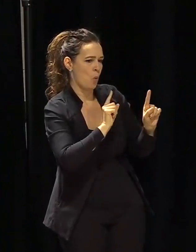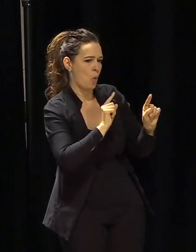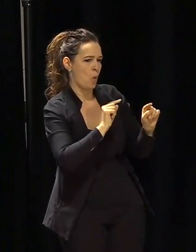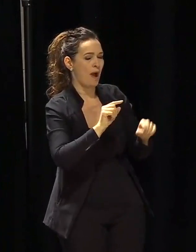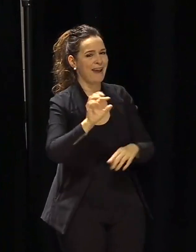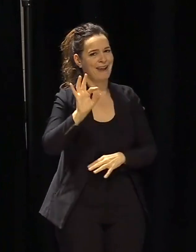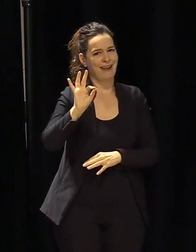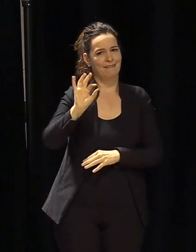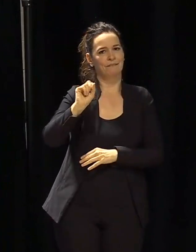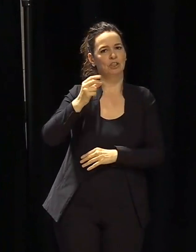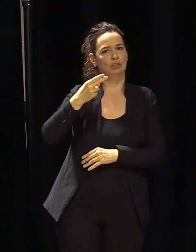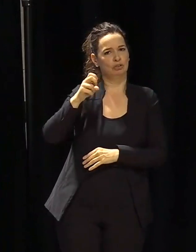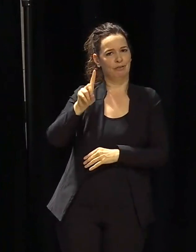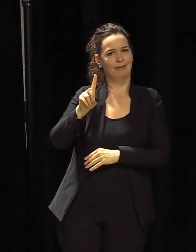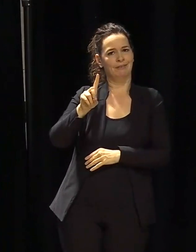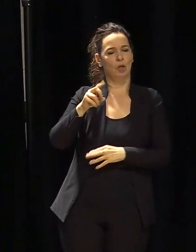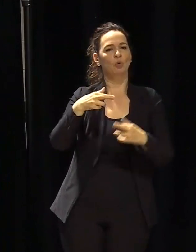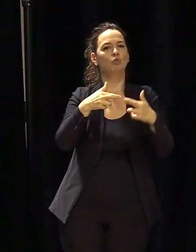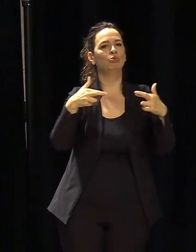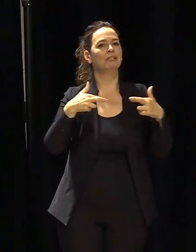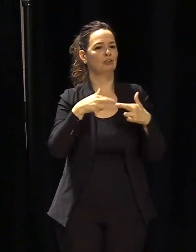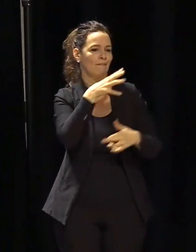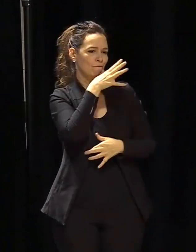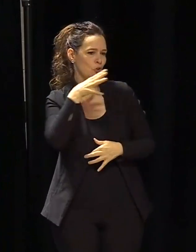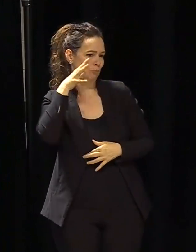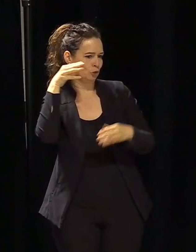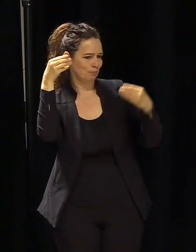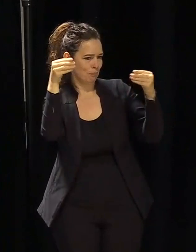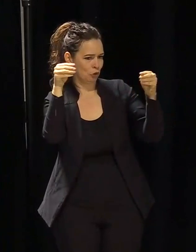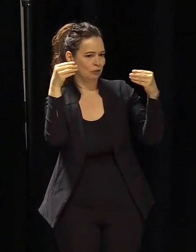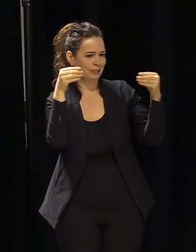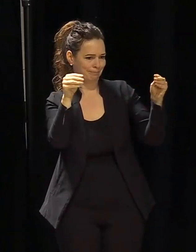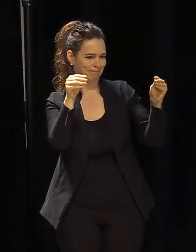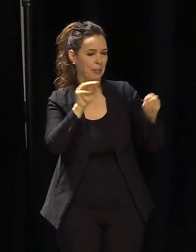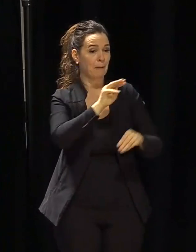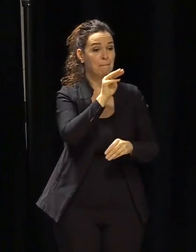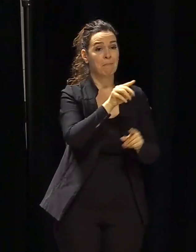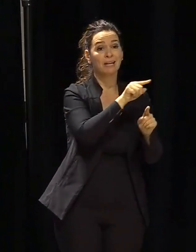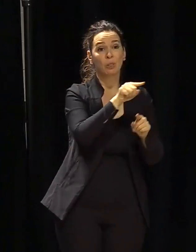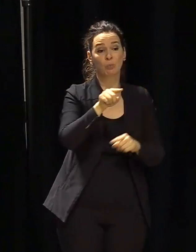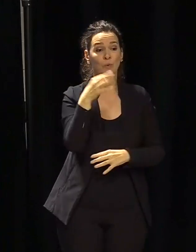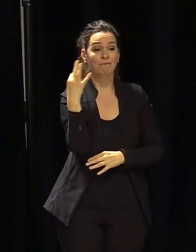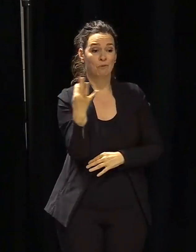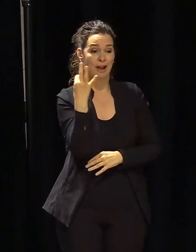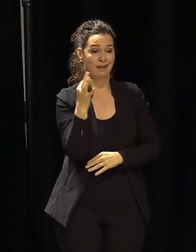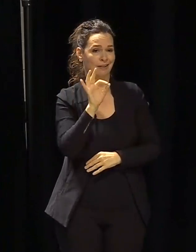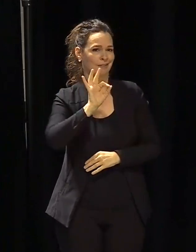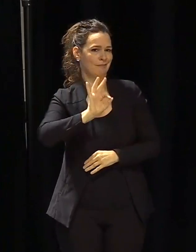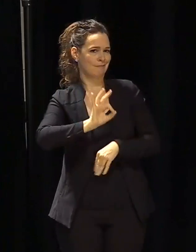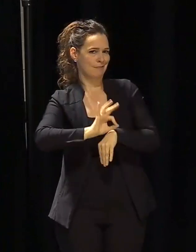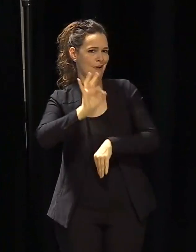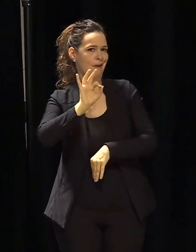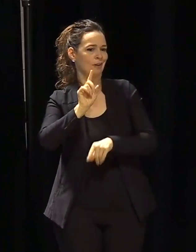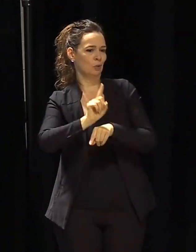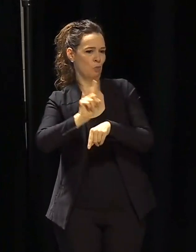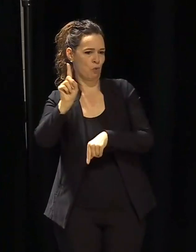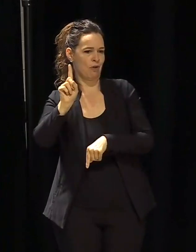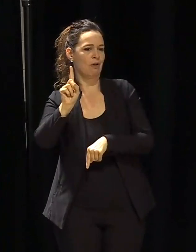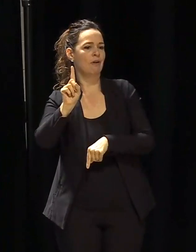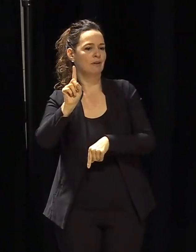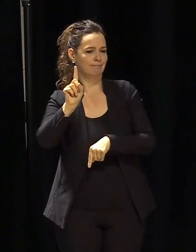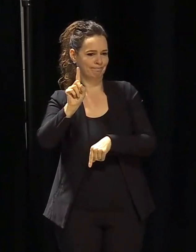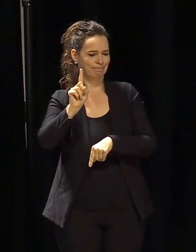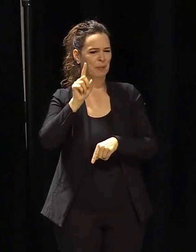week. So today, doing 450 tests up to Later in the week, it will be